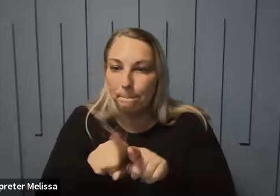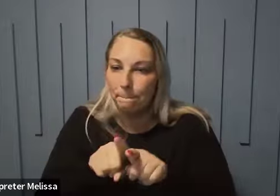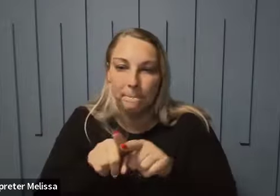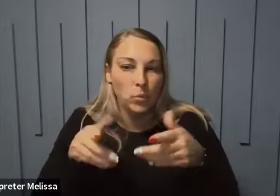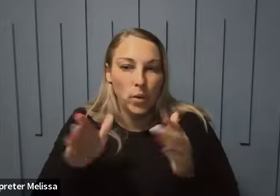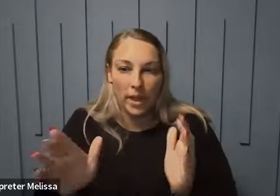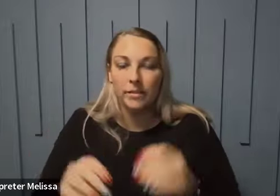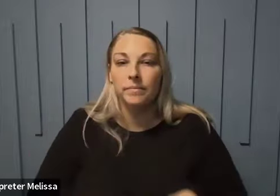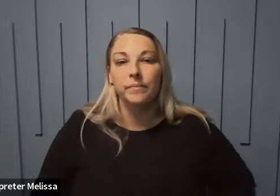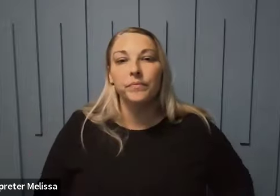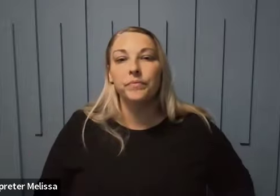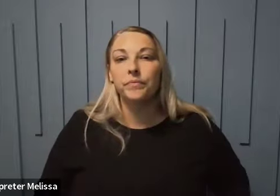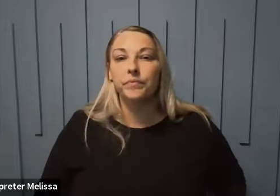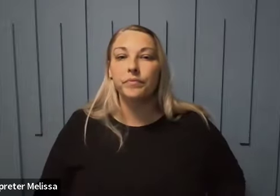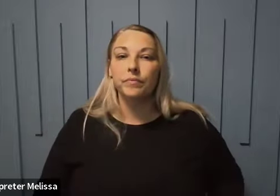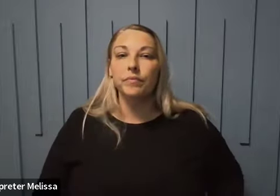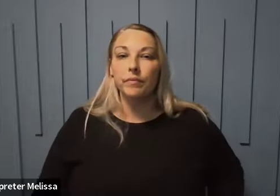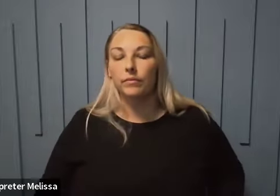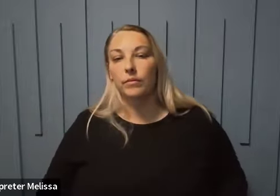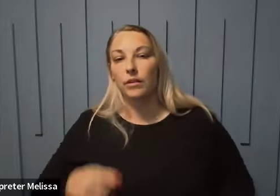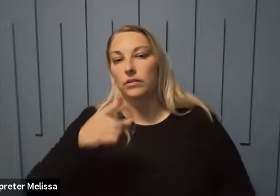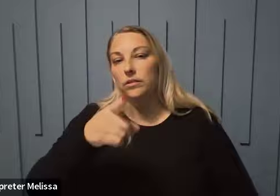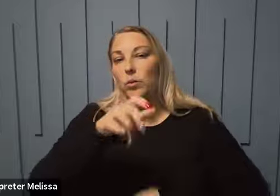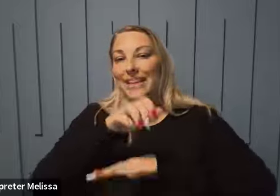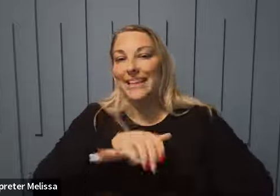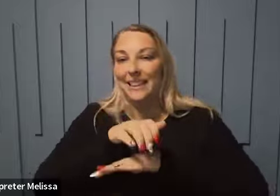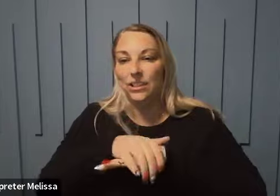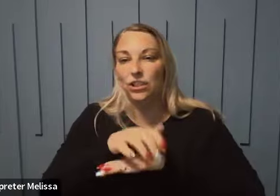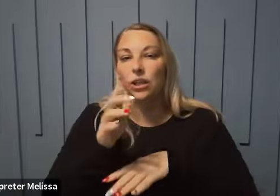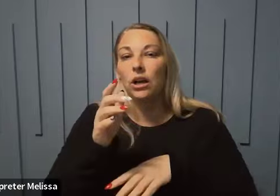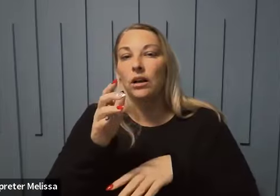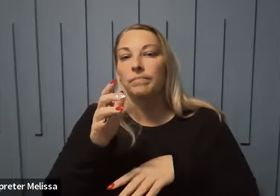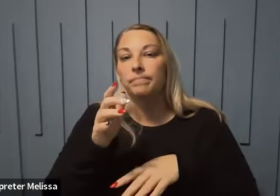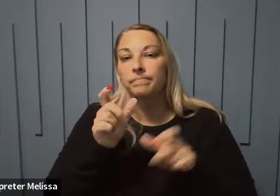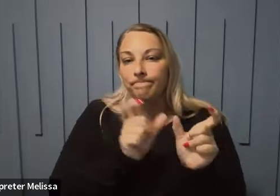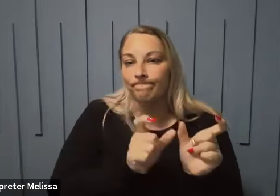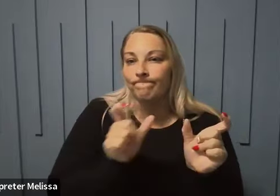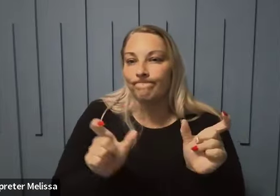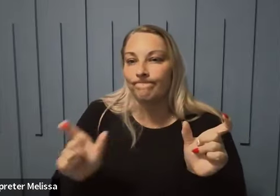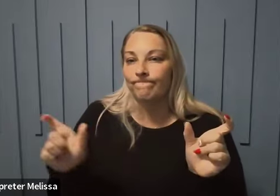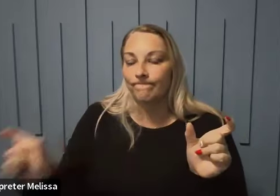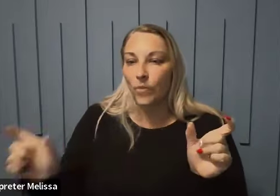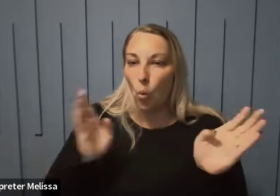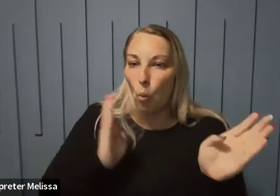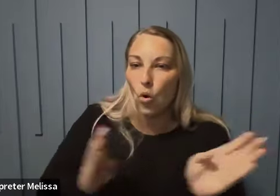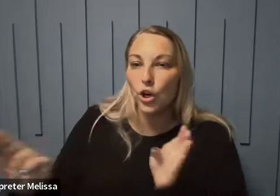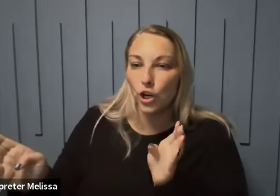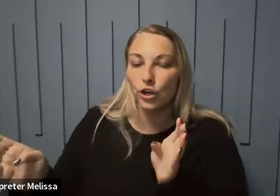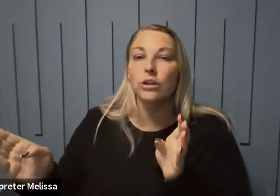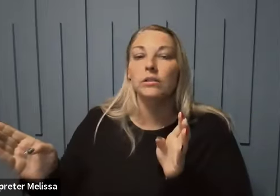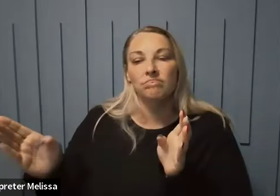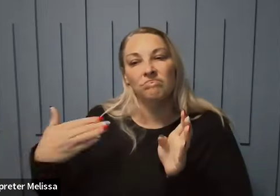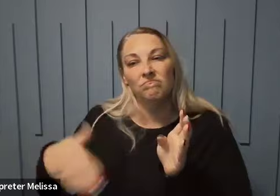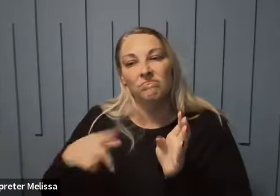English syntax, the order of words, that's really hard for deaf kids, especially those, again, who